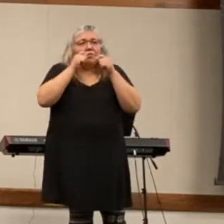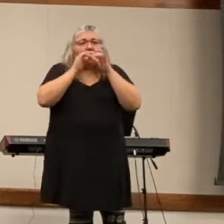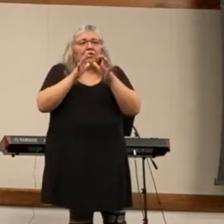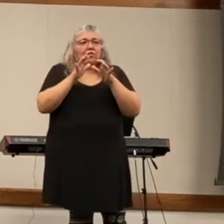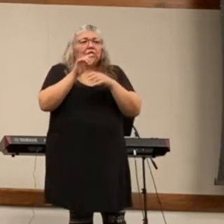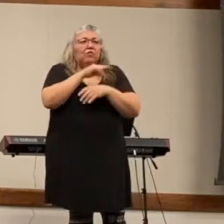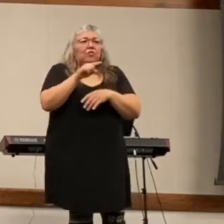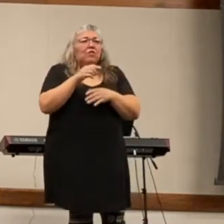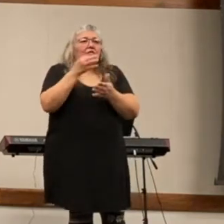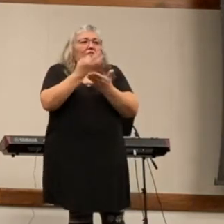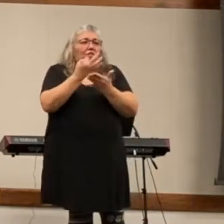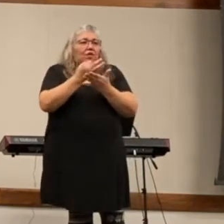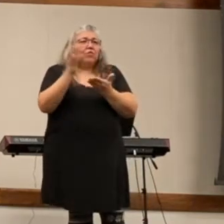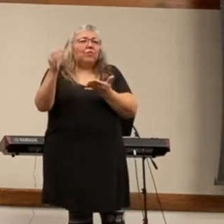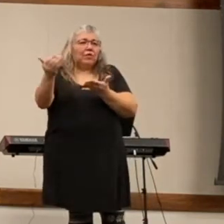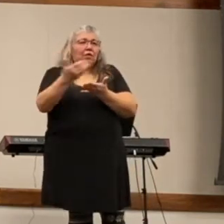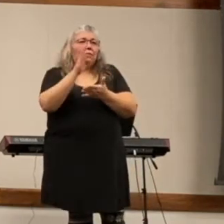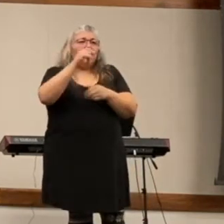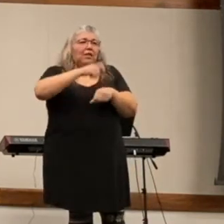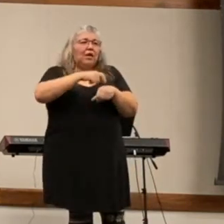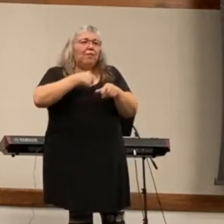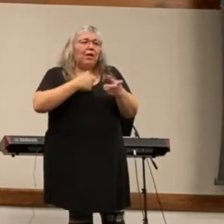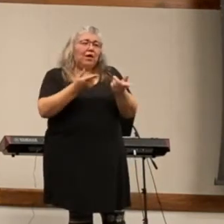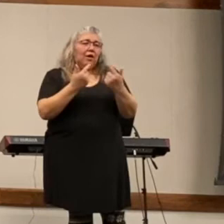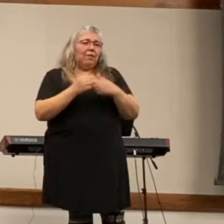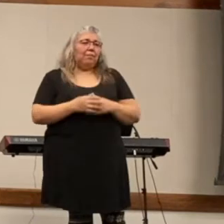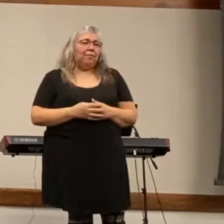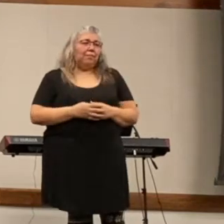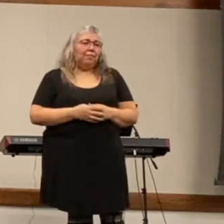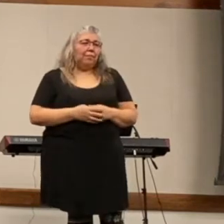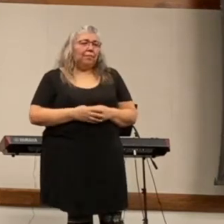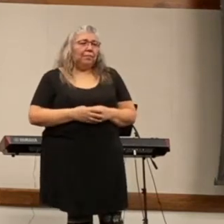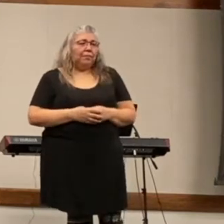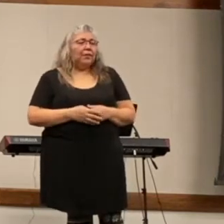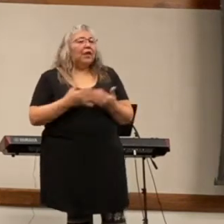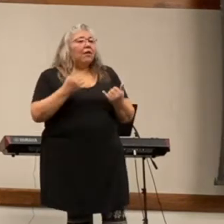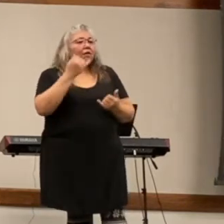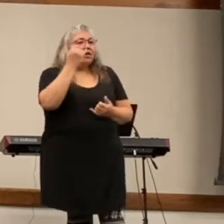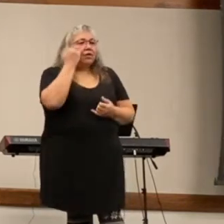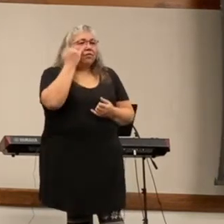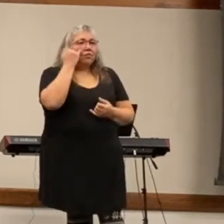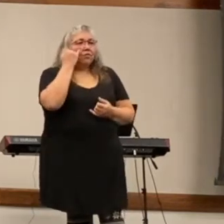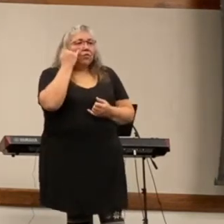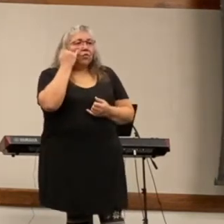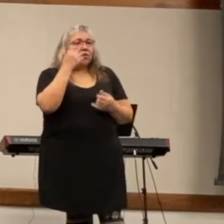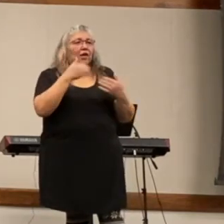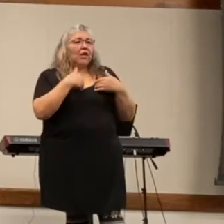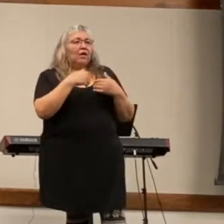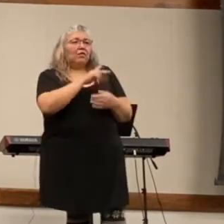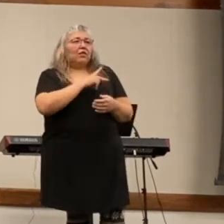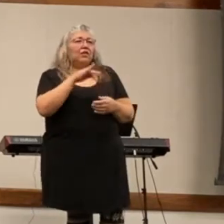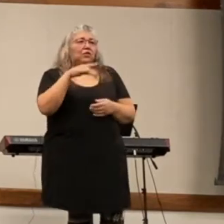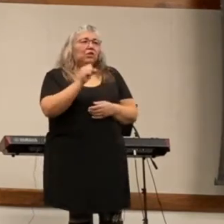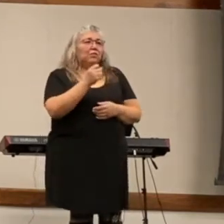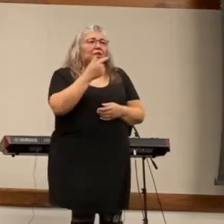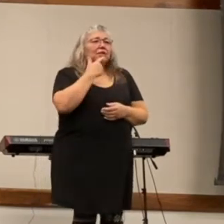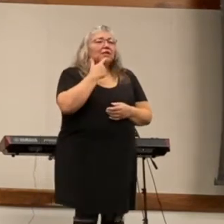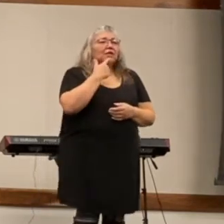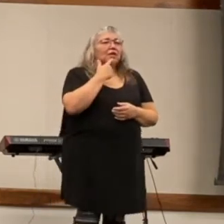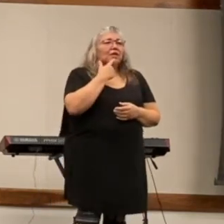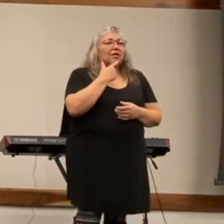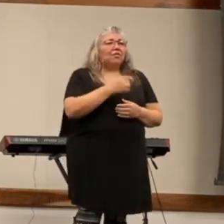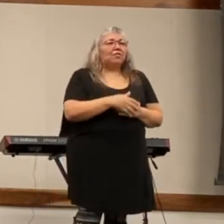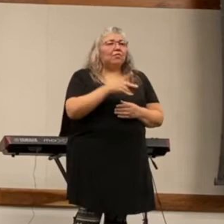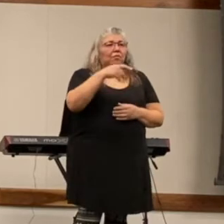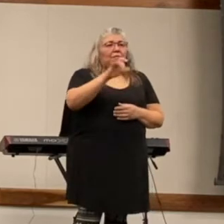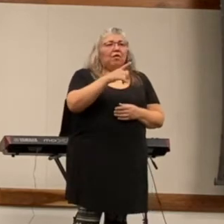So the funds will be collected by the time I come. If you have the NIV or if you have the King James, it says that